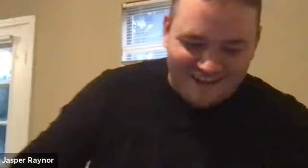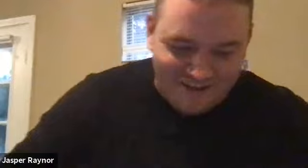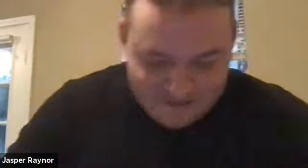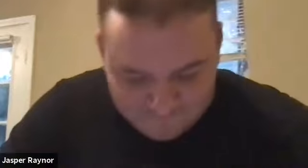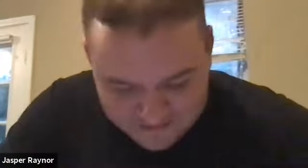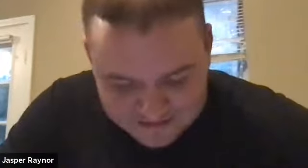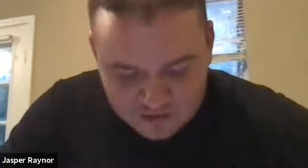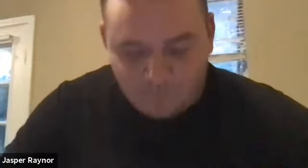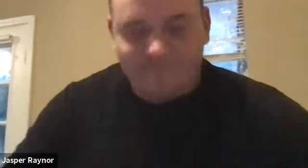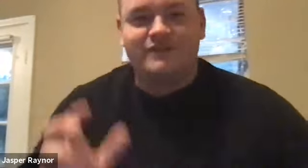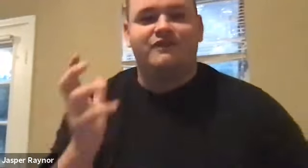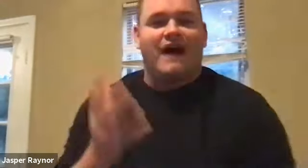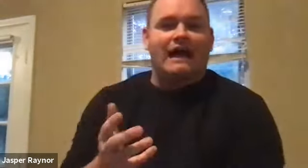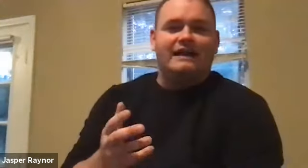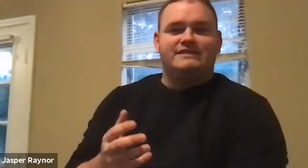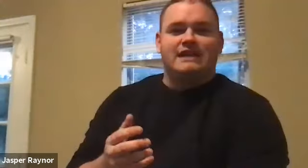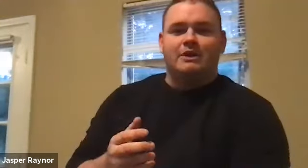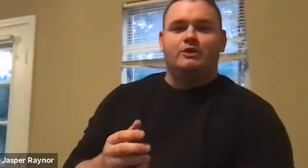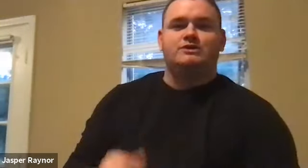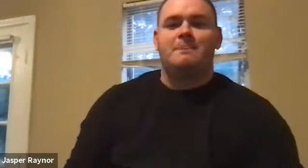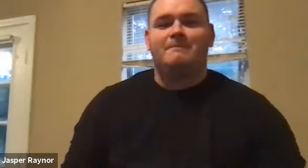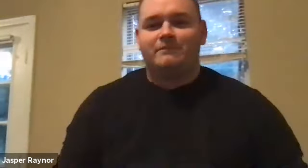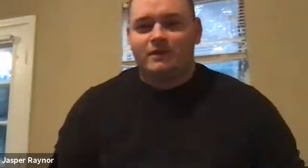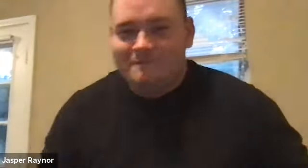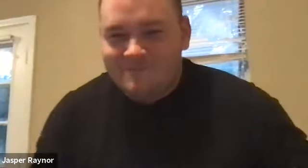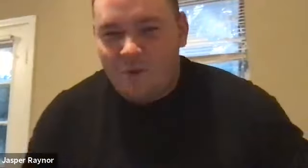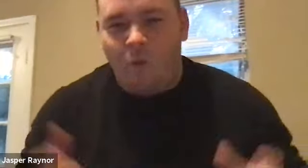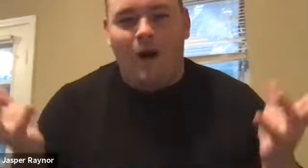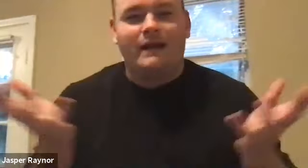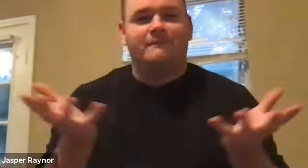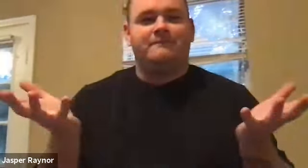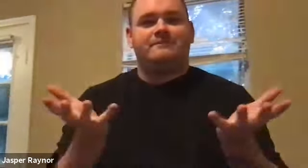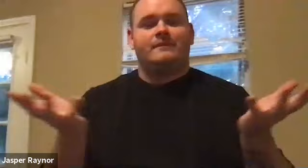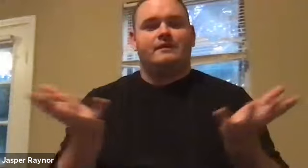All right. So your 5 W's. What?